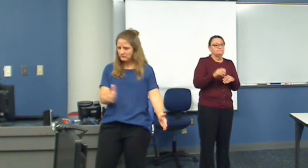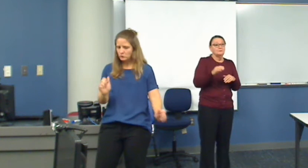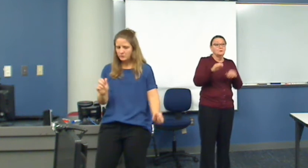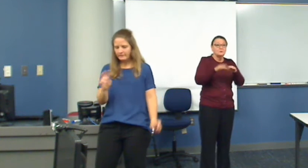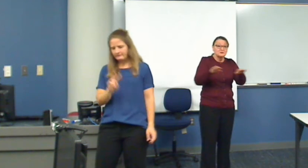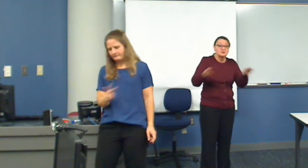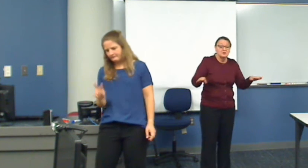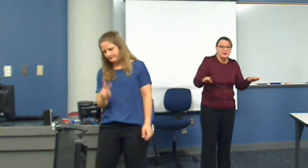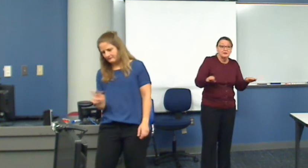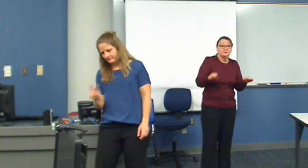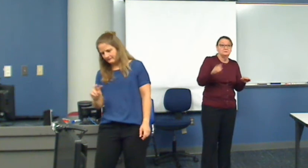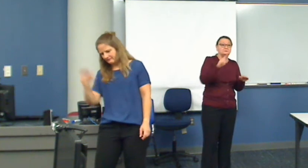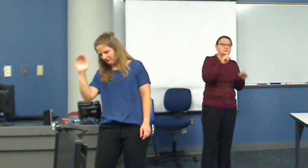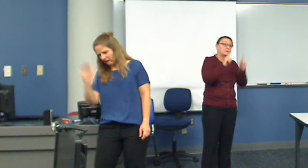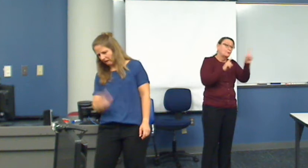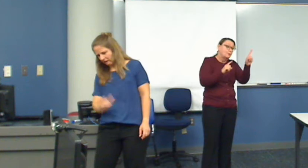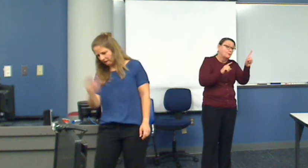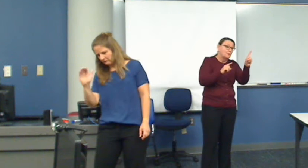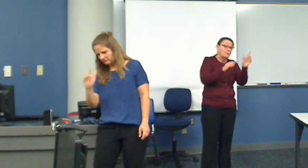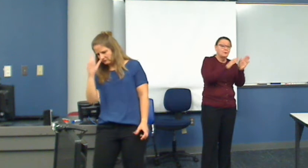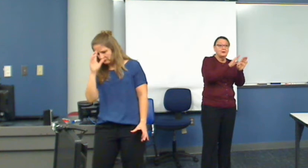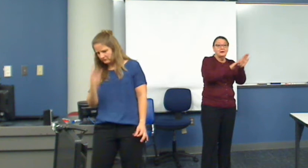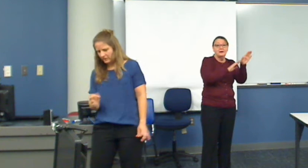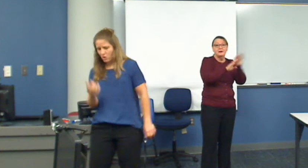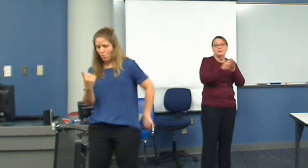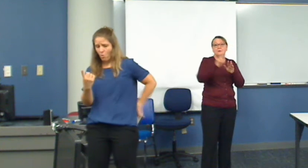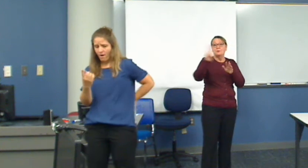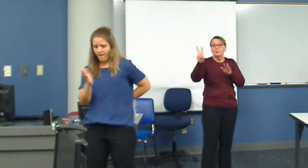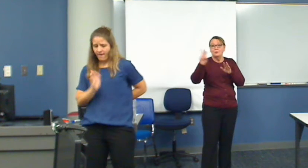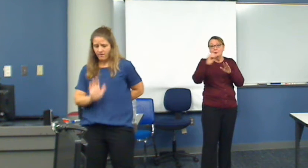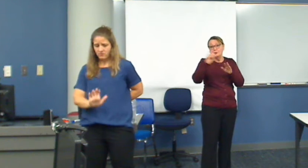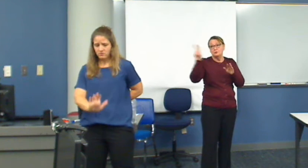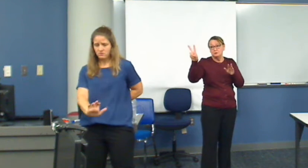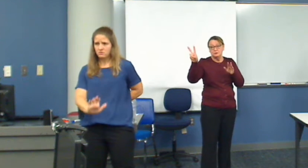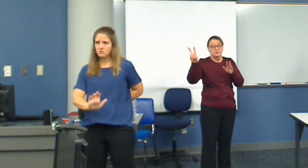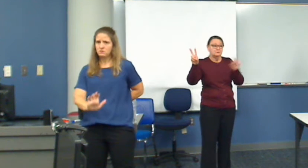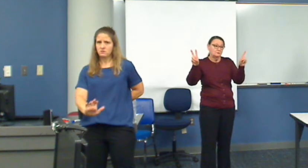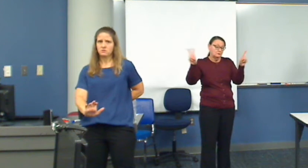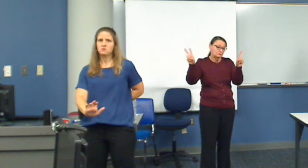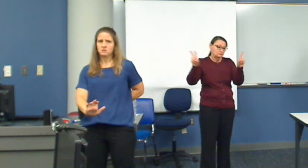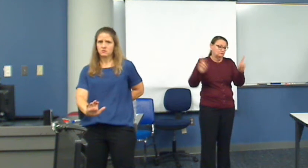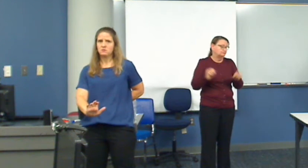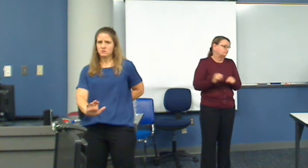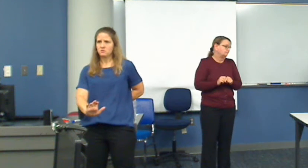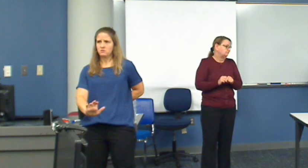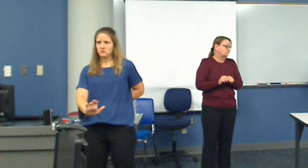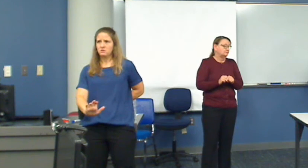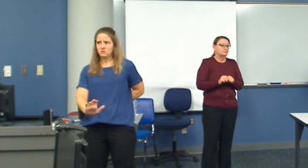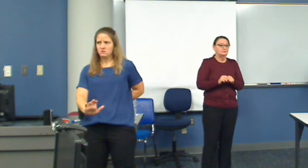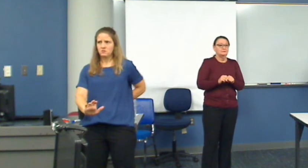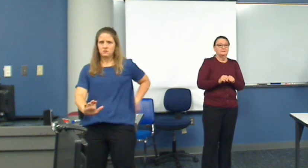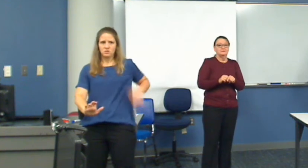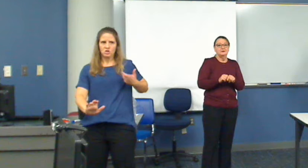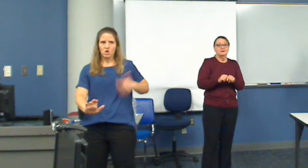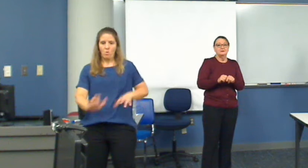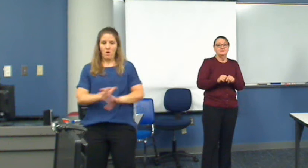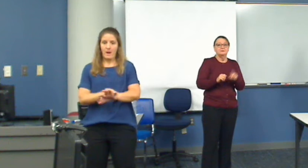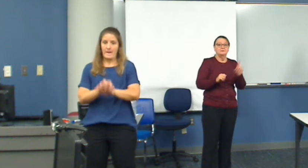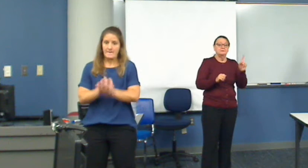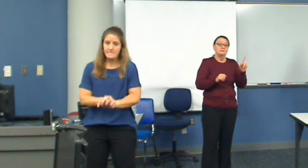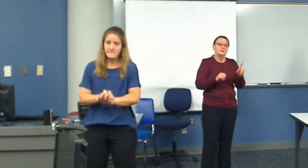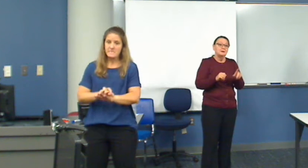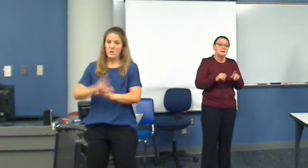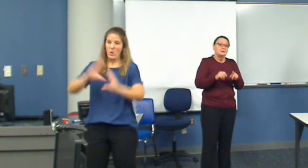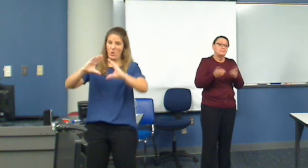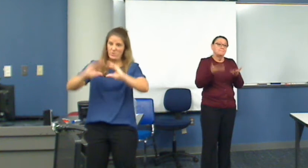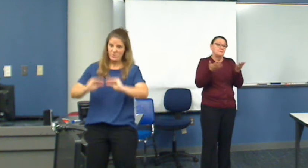hands. So you can do one-handed chest compressions on a small child to help you ensure that those chest compressions aren't going down too far.